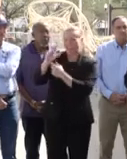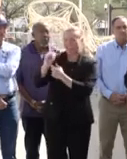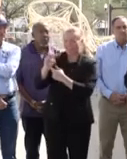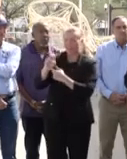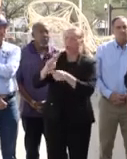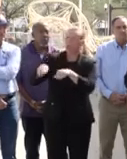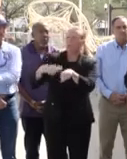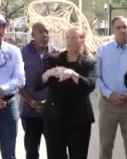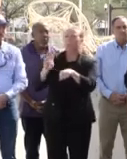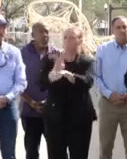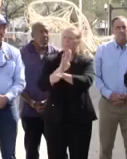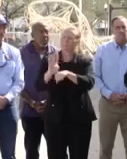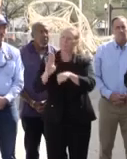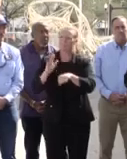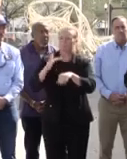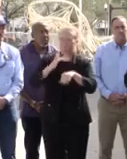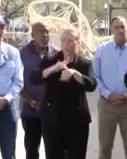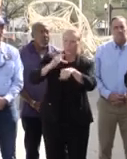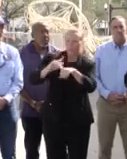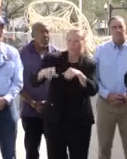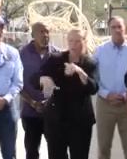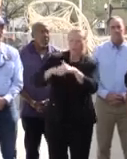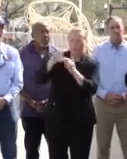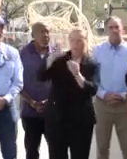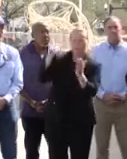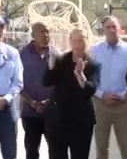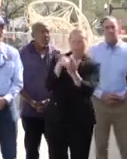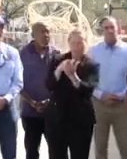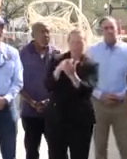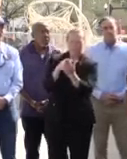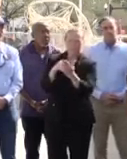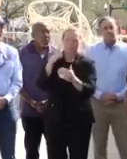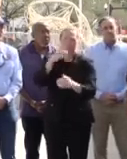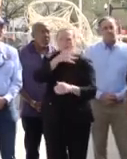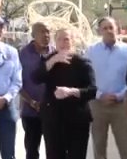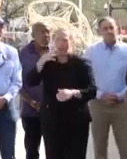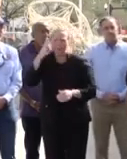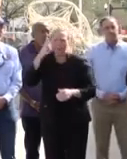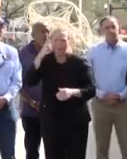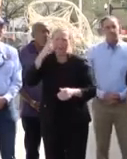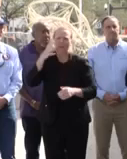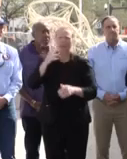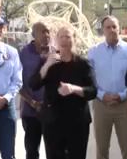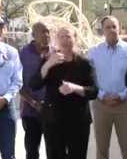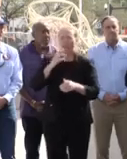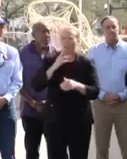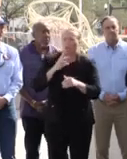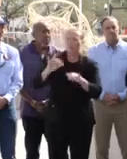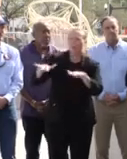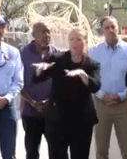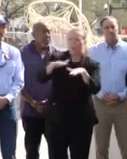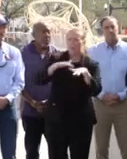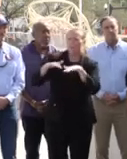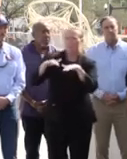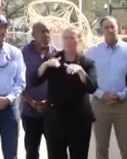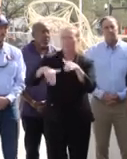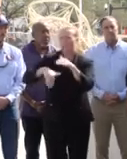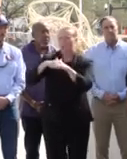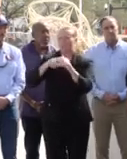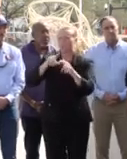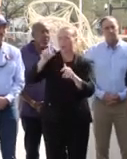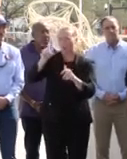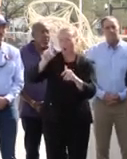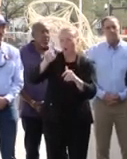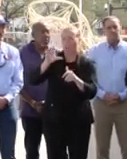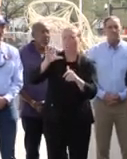up to $50,000. Up to $100,000 for agriculture and aquaculture, and up to $150,000 for citrus and for